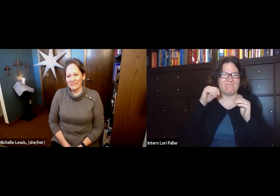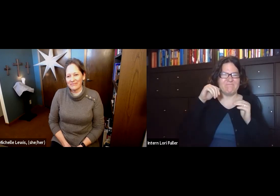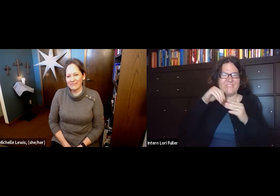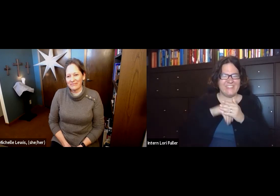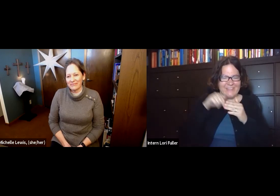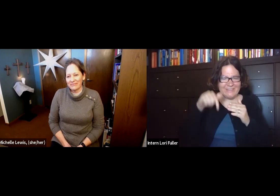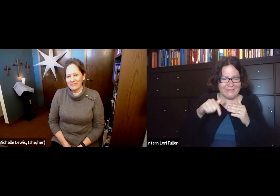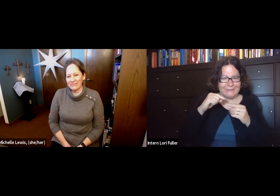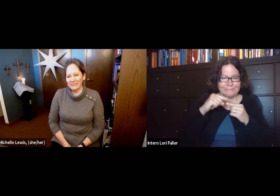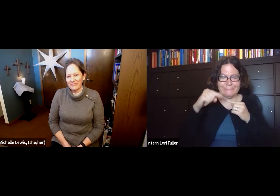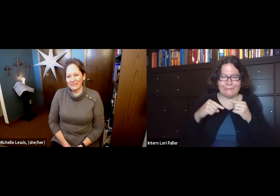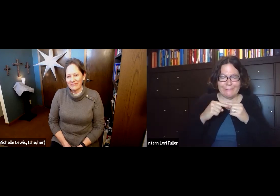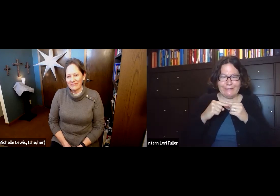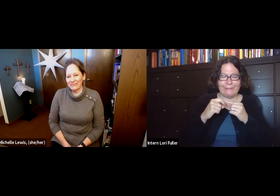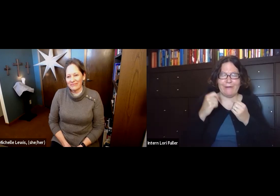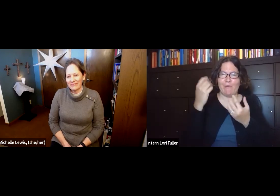In this season of waiting,